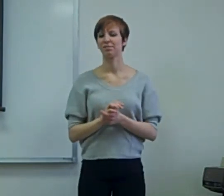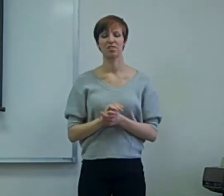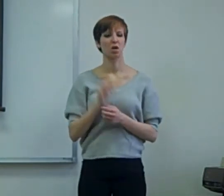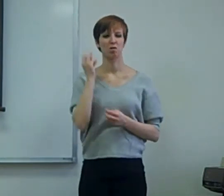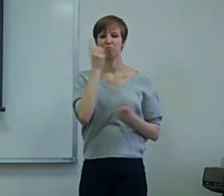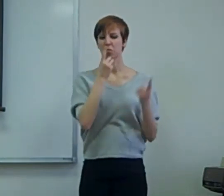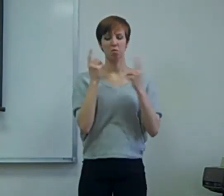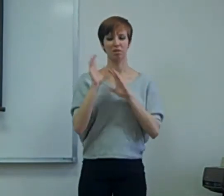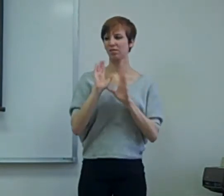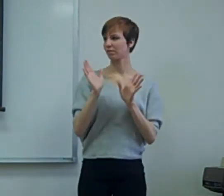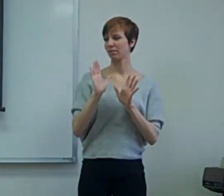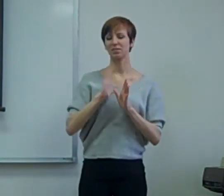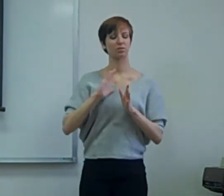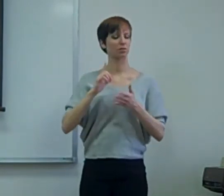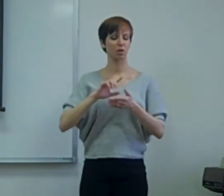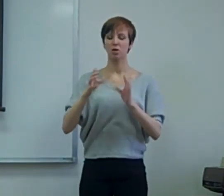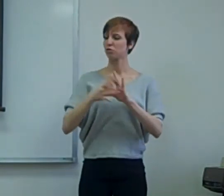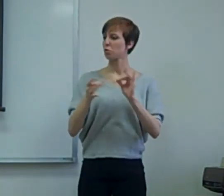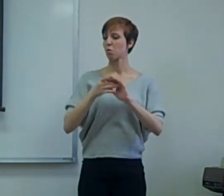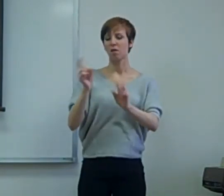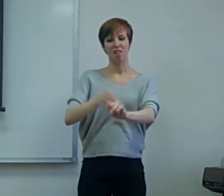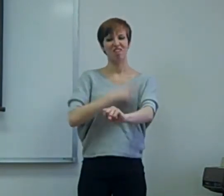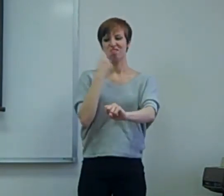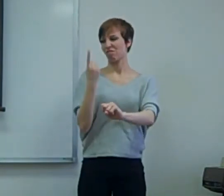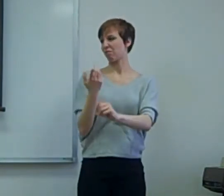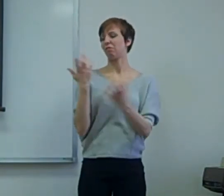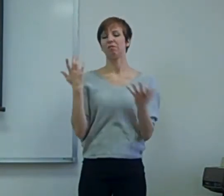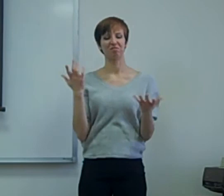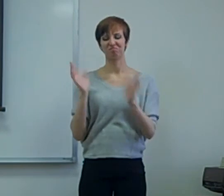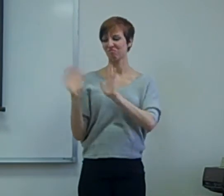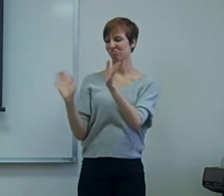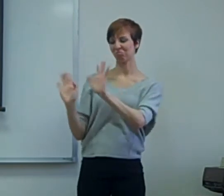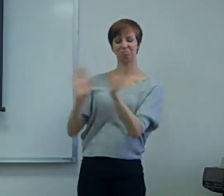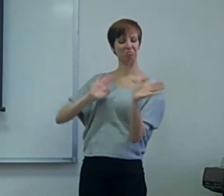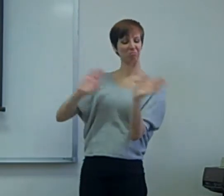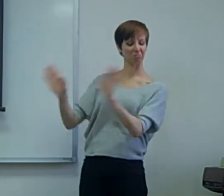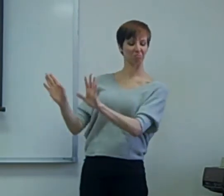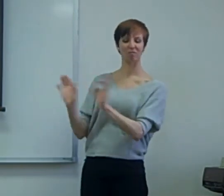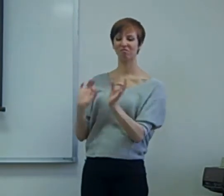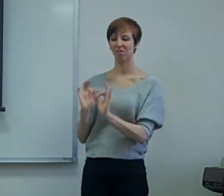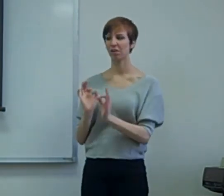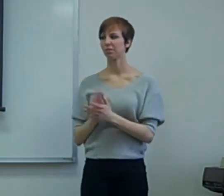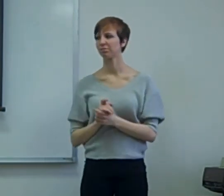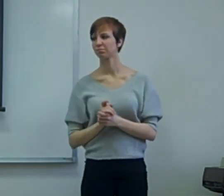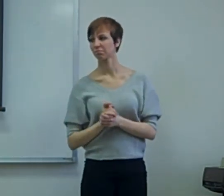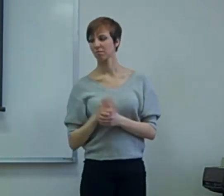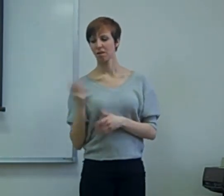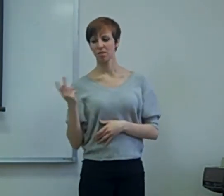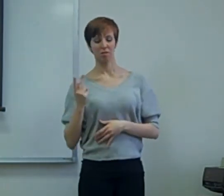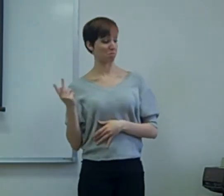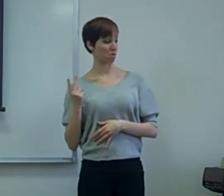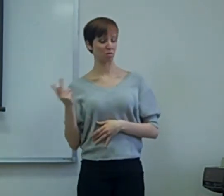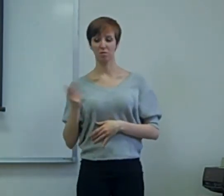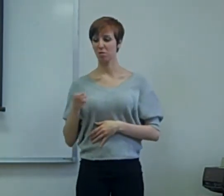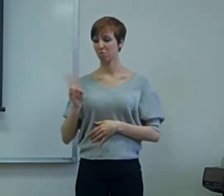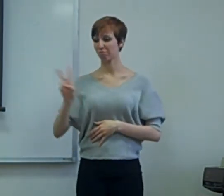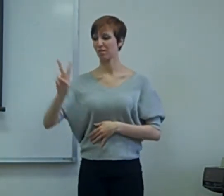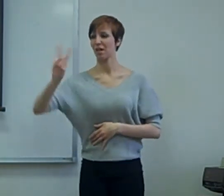it. It's a long story. And so then they went out like, who's that woman? Who's that woman? Why is she doing that? Why